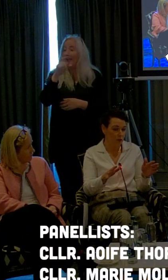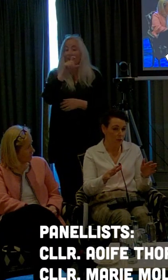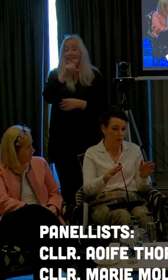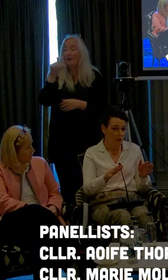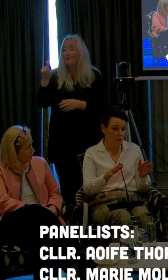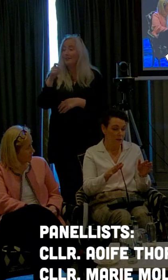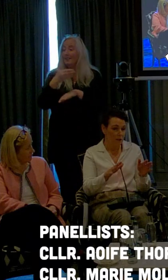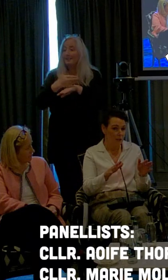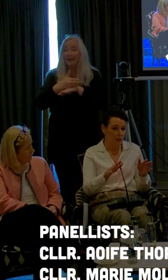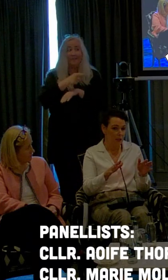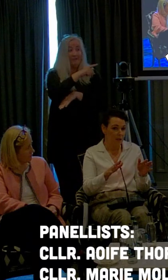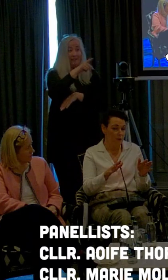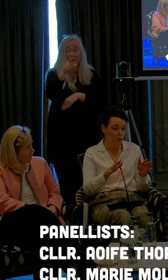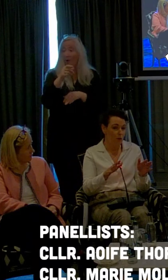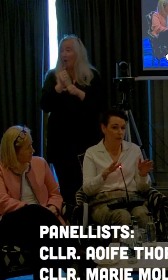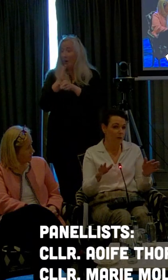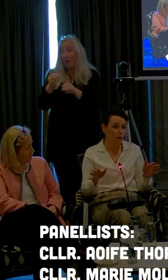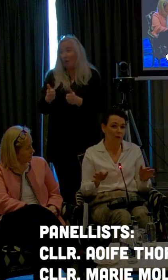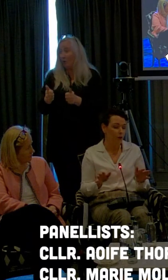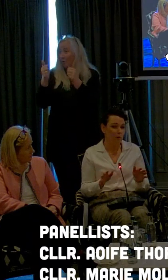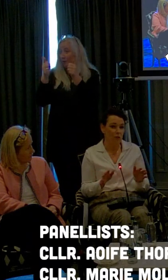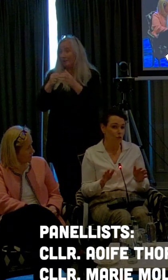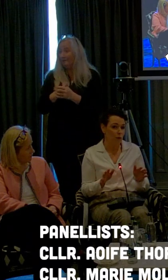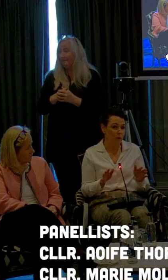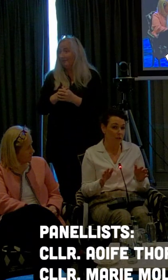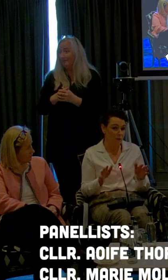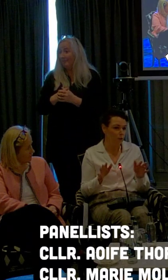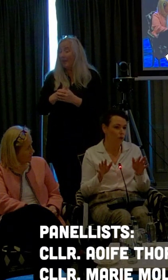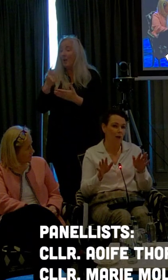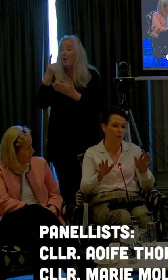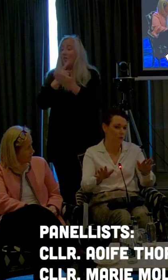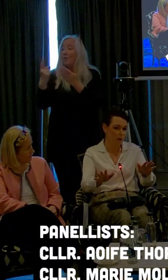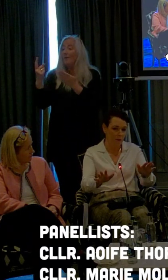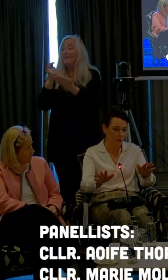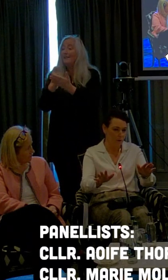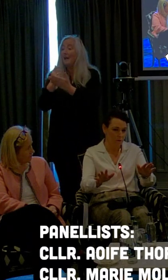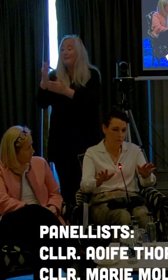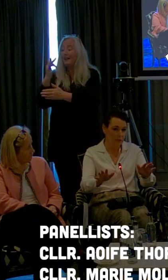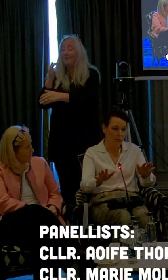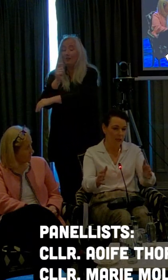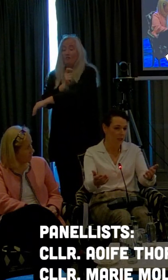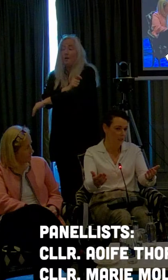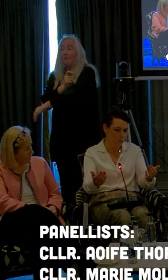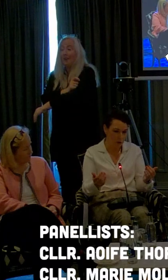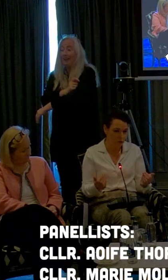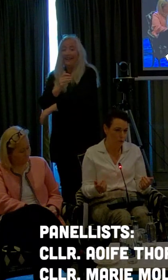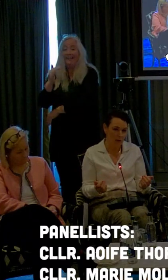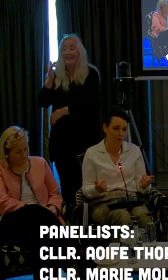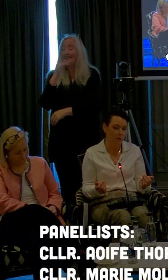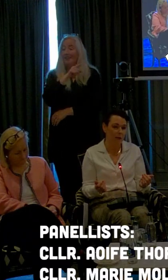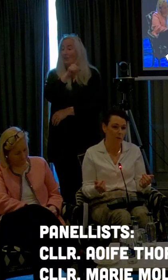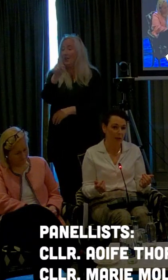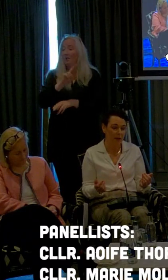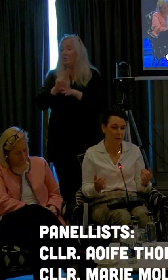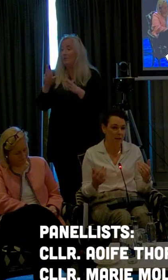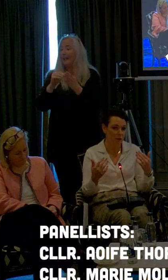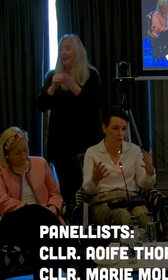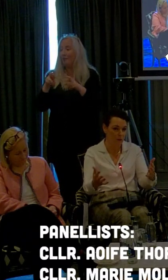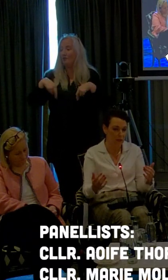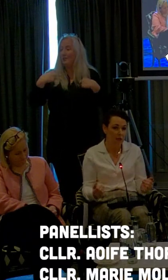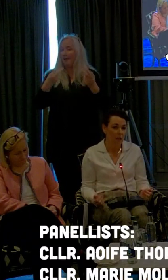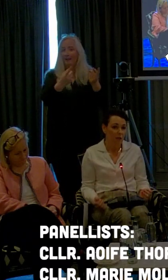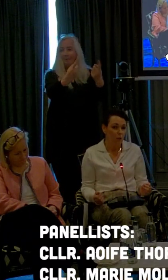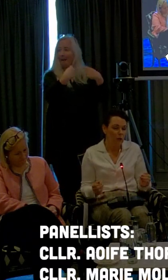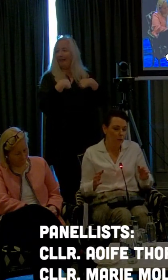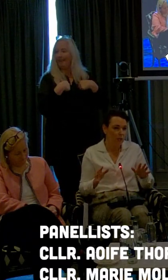good. And the only time you'll ever come into trouble is if you're not respectful. And that's when you don't get respect back. And I think